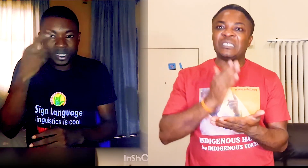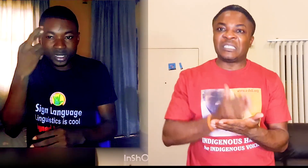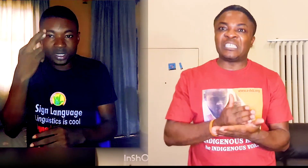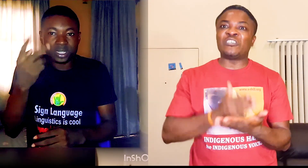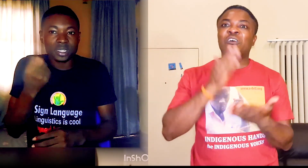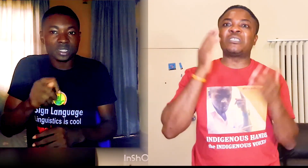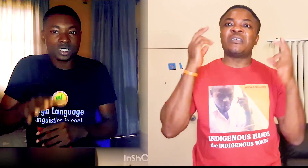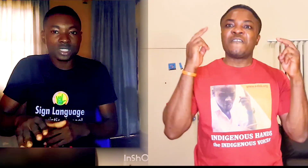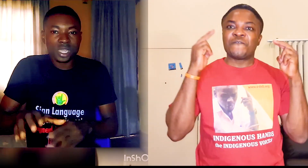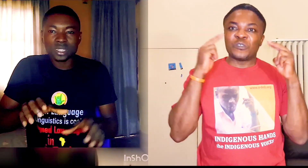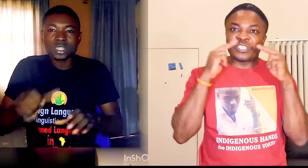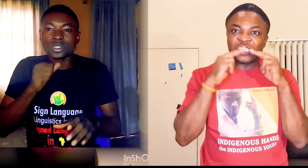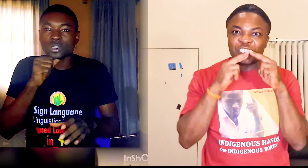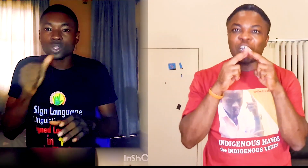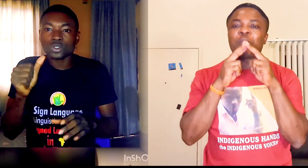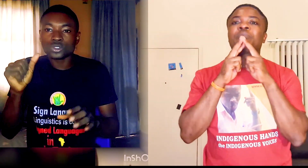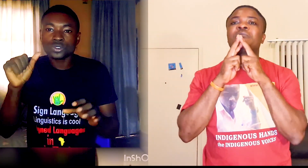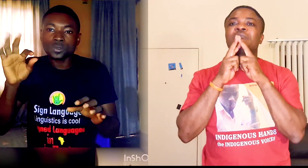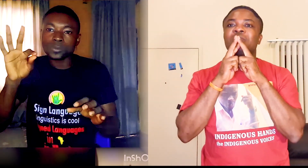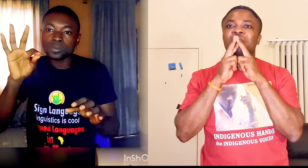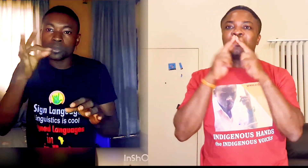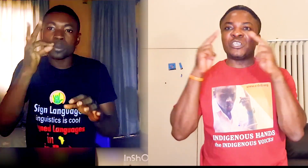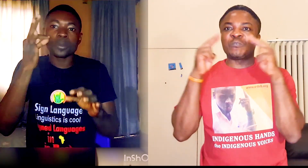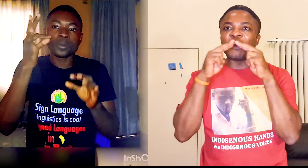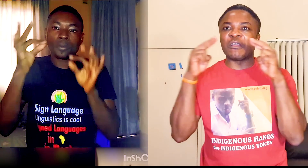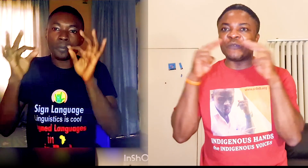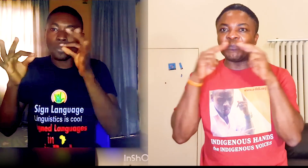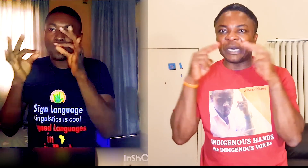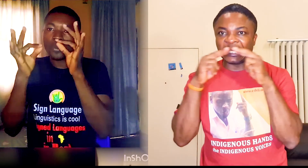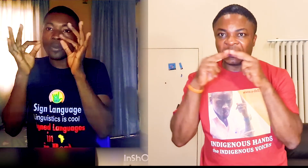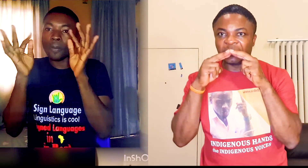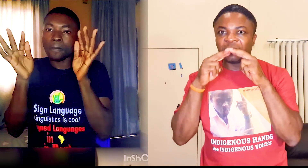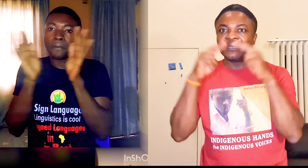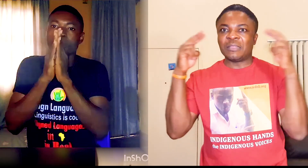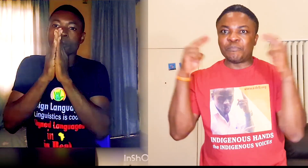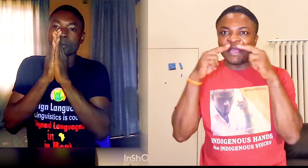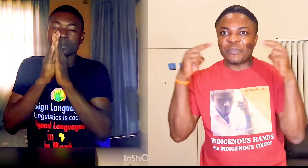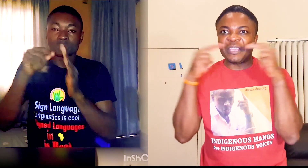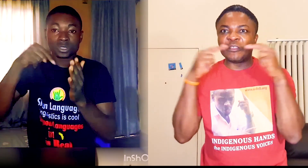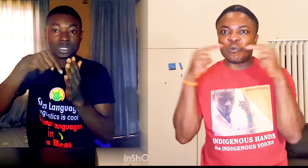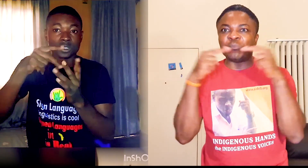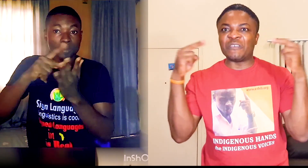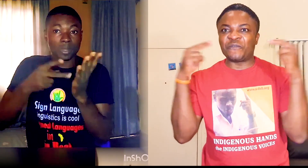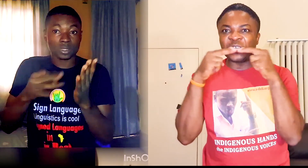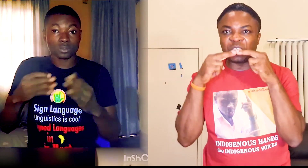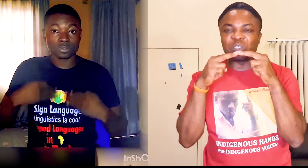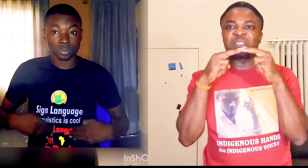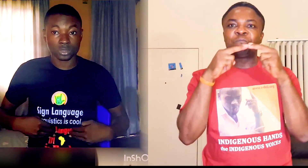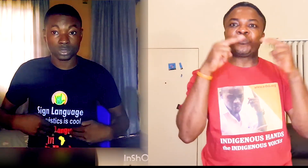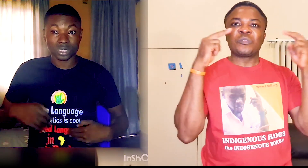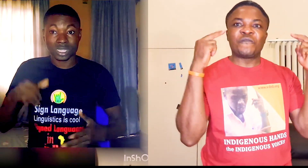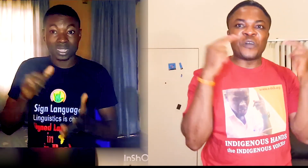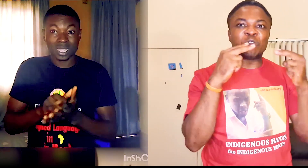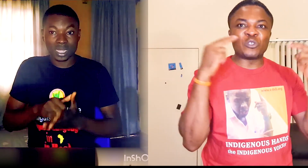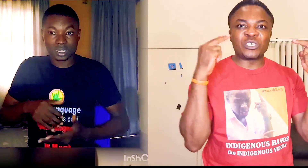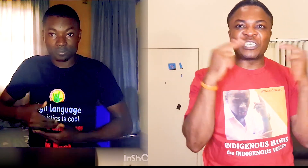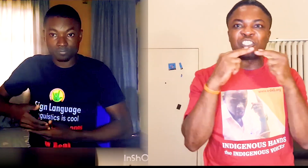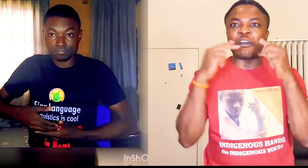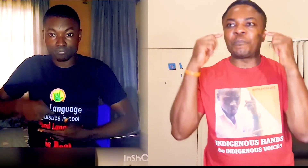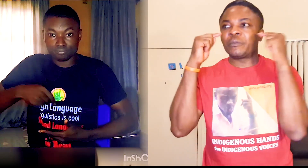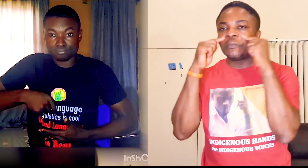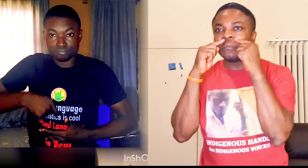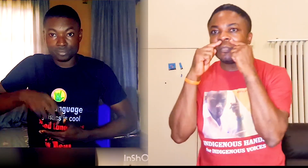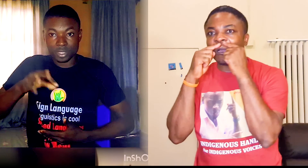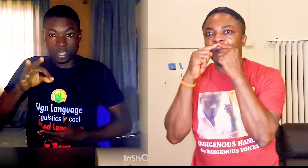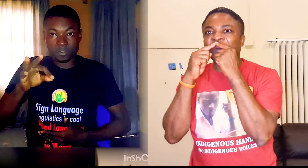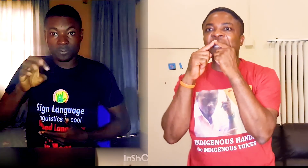child did not stitch up this part of the body. The baby in the womb, the fetus, failed to stitch